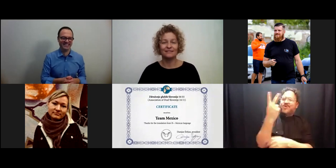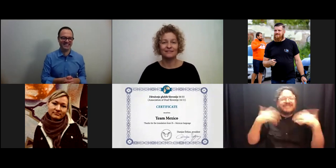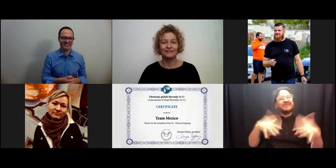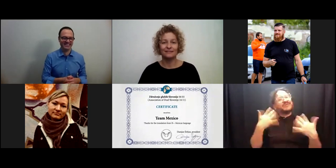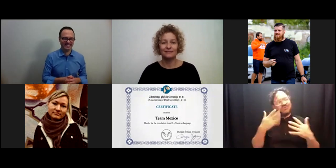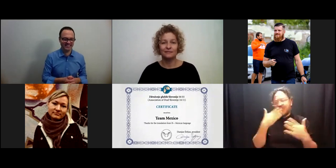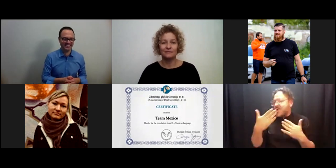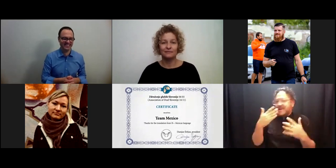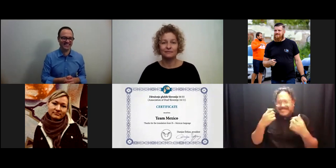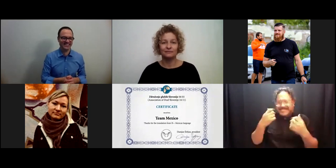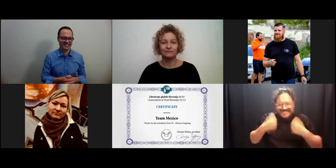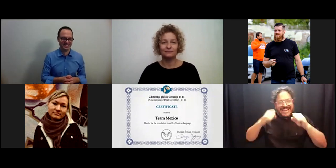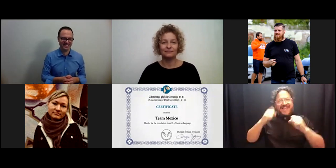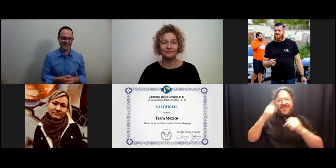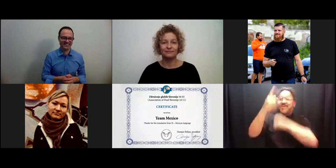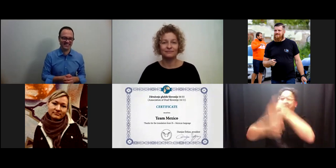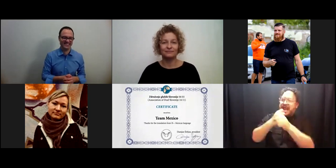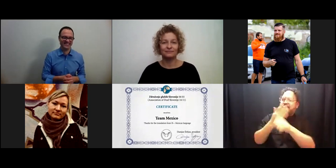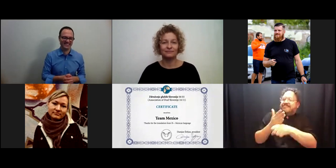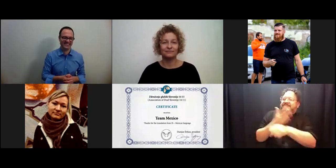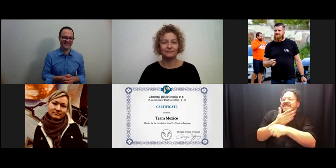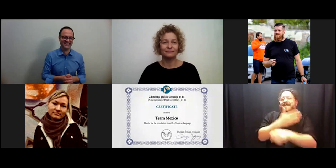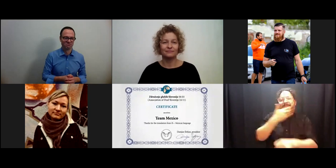Dami and Dami, for organizing this all.